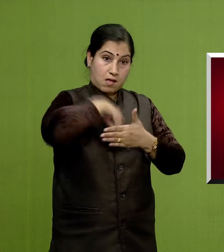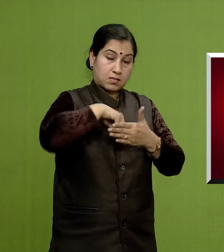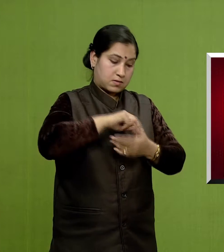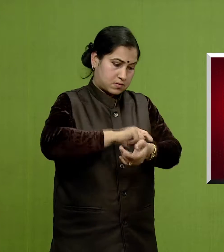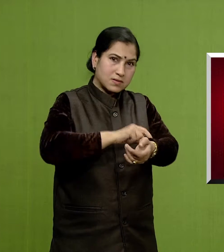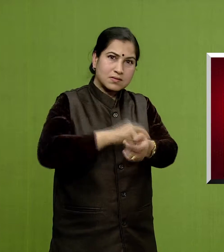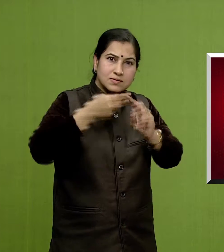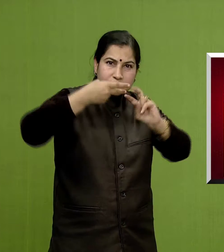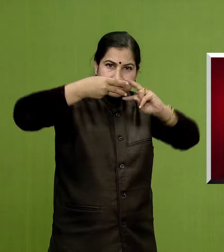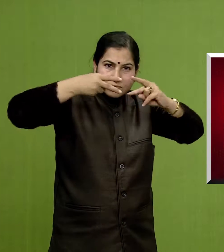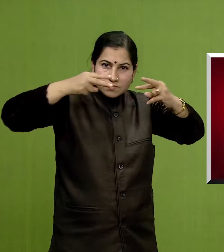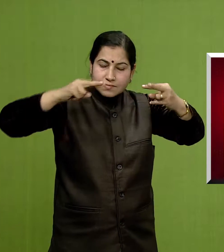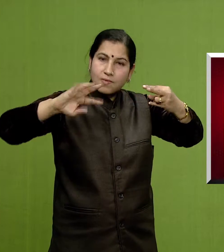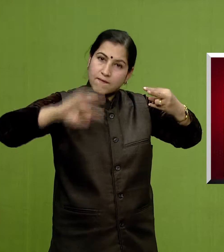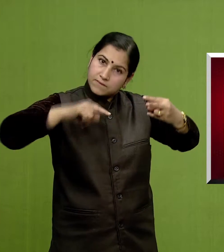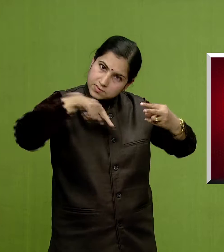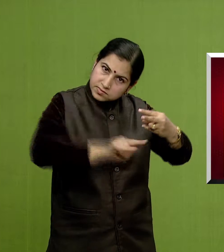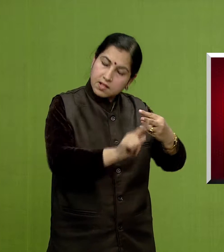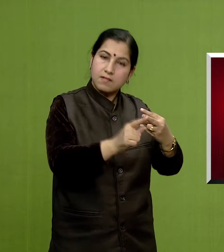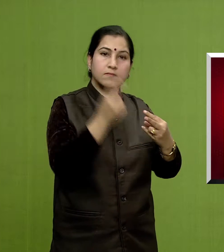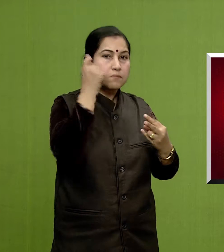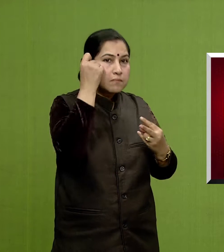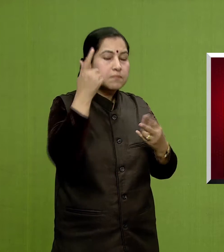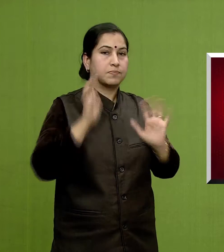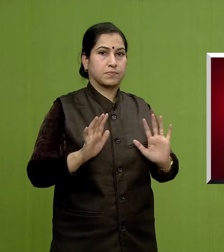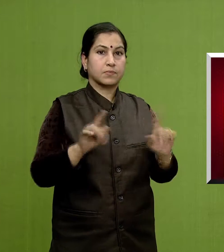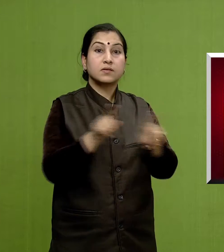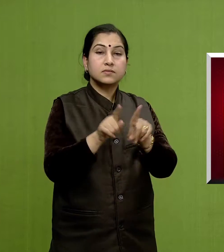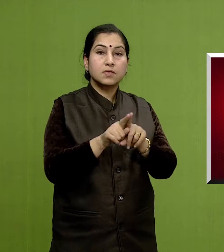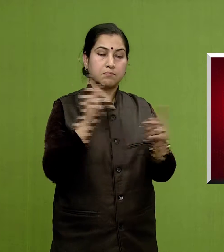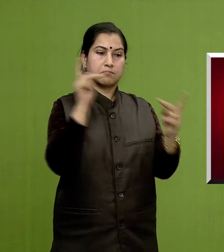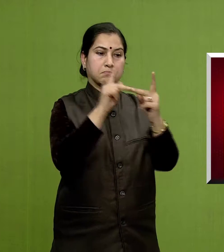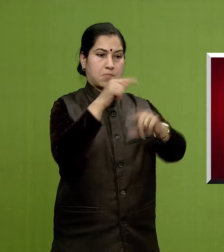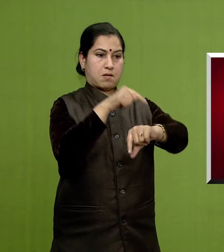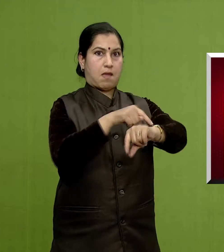This unfolds itself at the appropriate time.